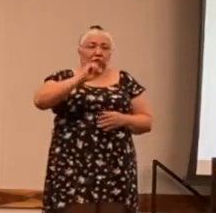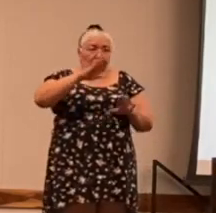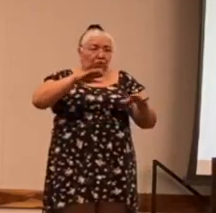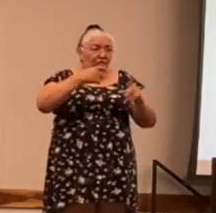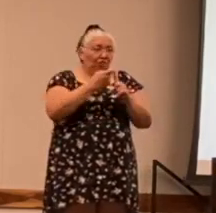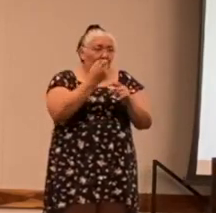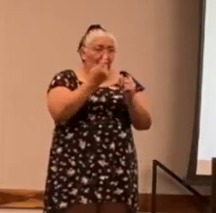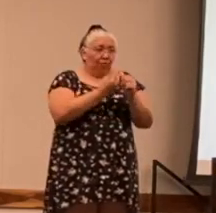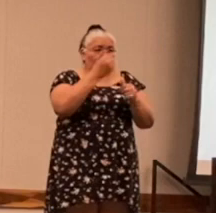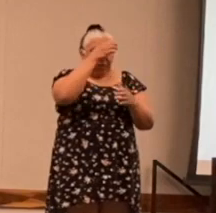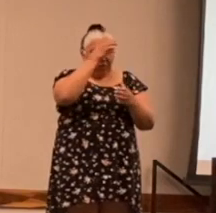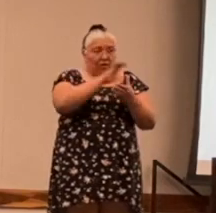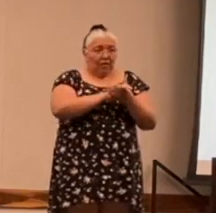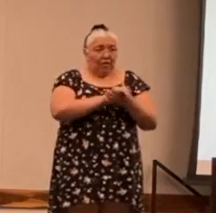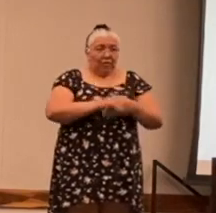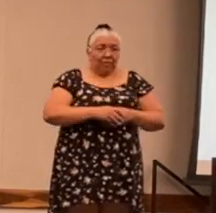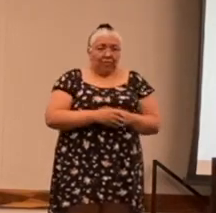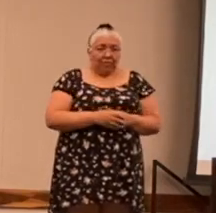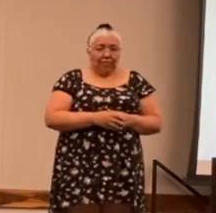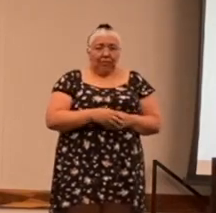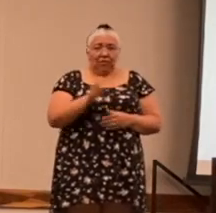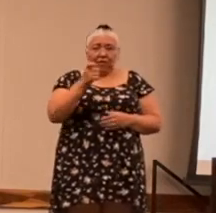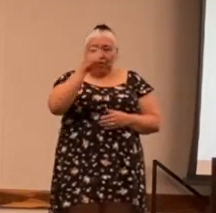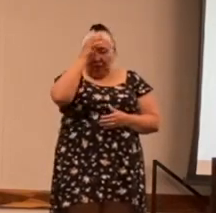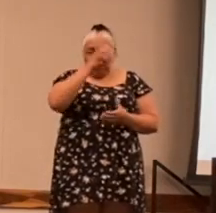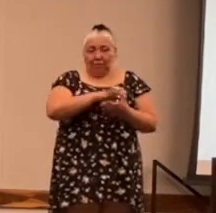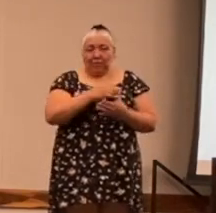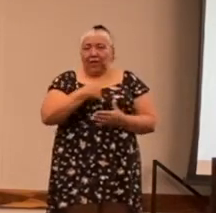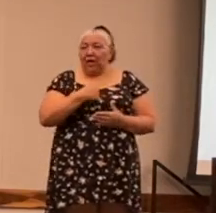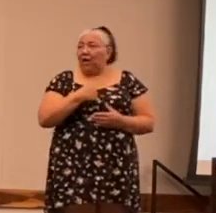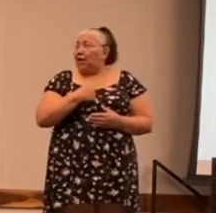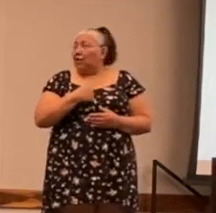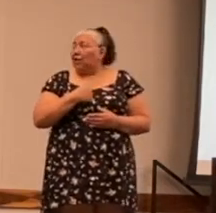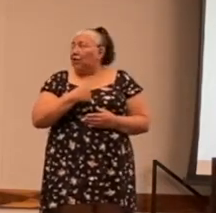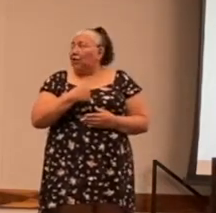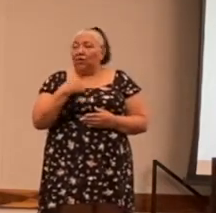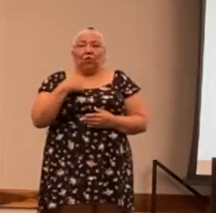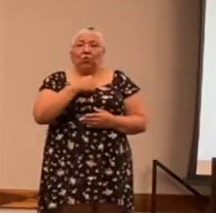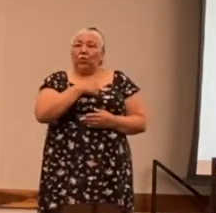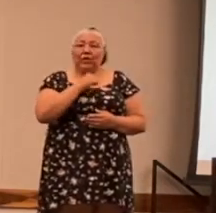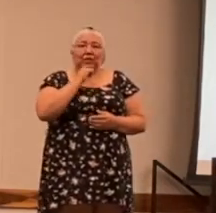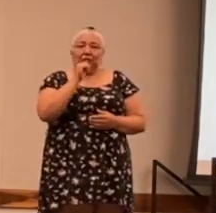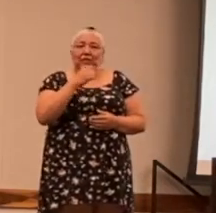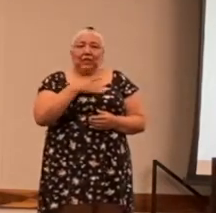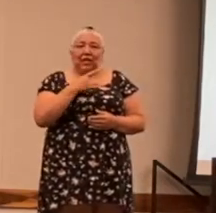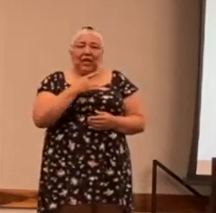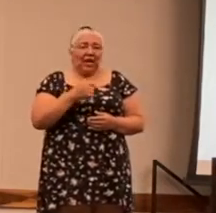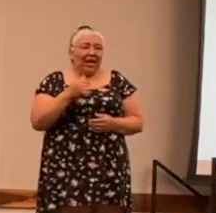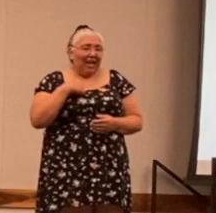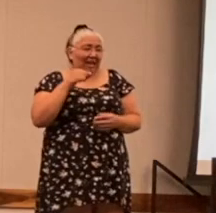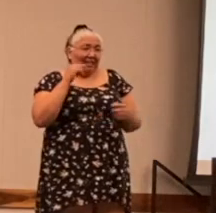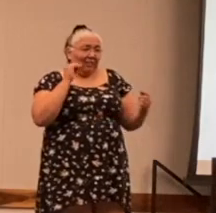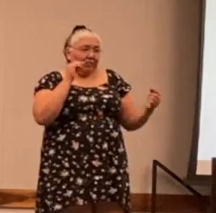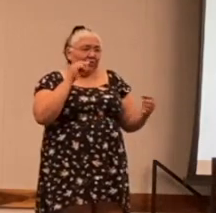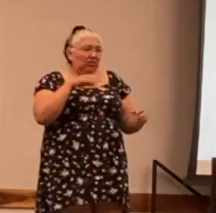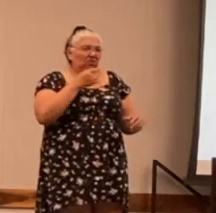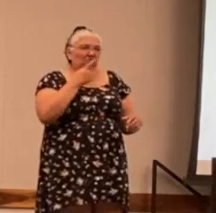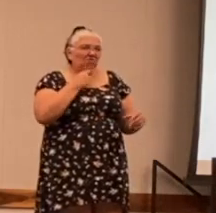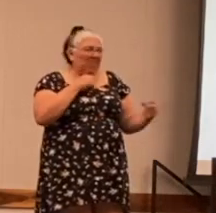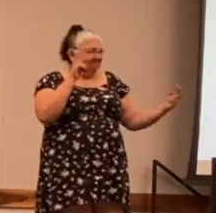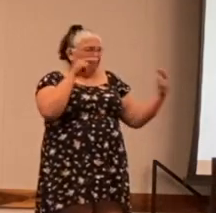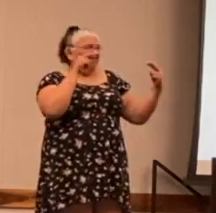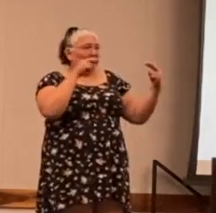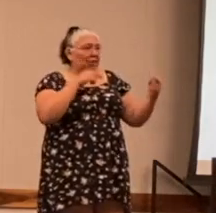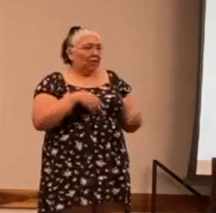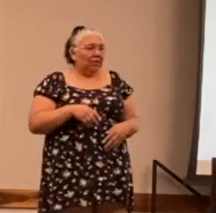her first marriage. And her ex-husband and I, we didn't like each other. I thought of him, I saw red. He thought of me, he saw red,